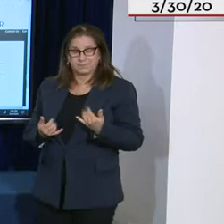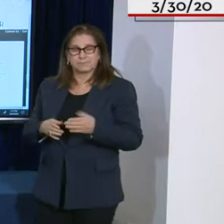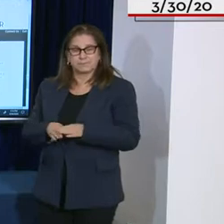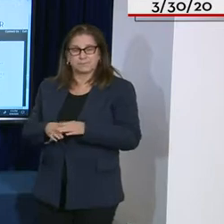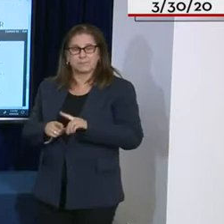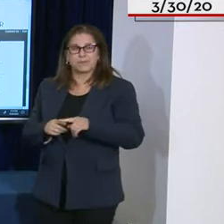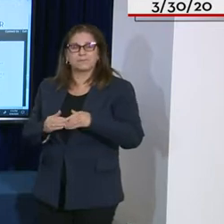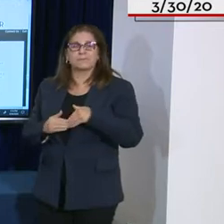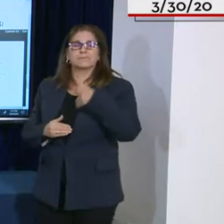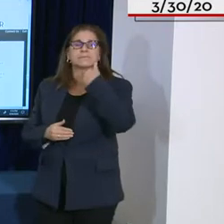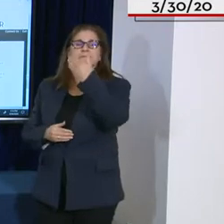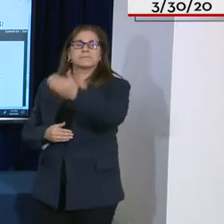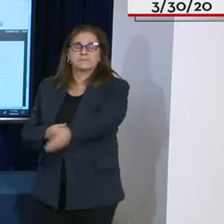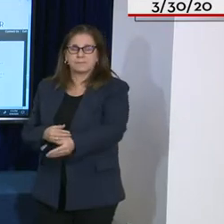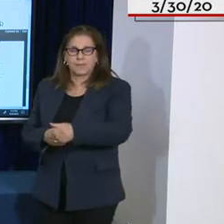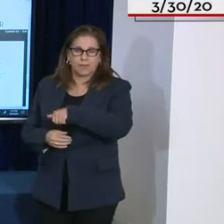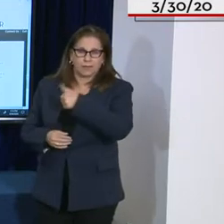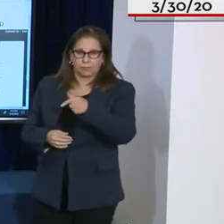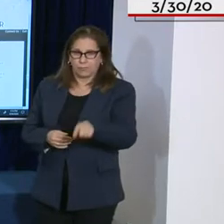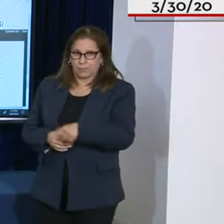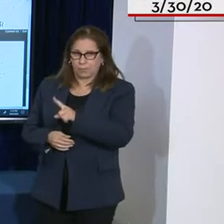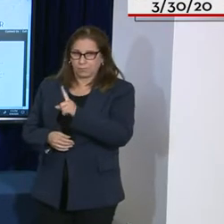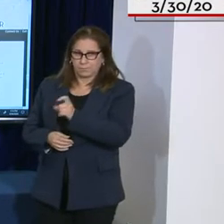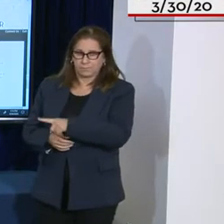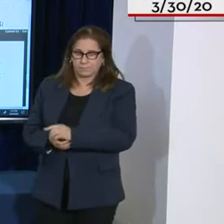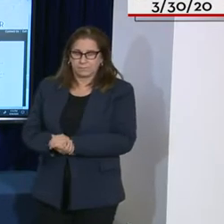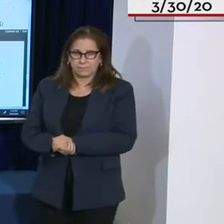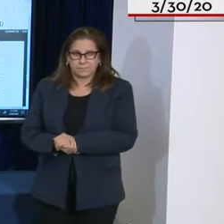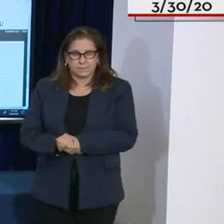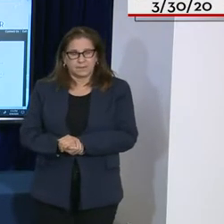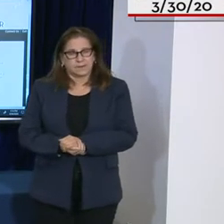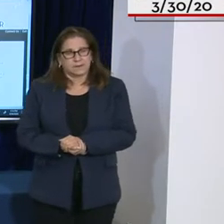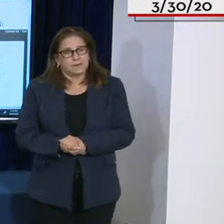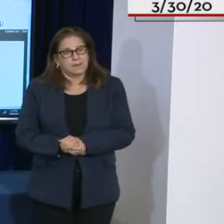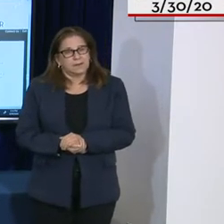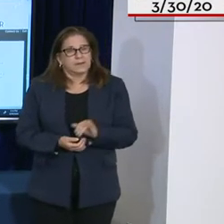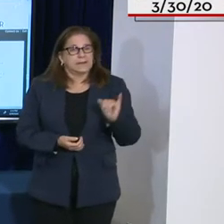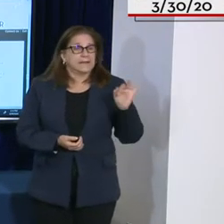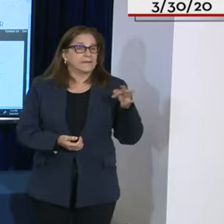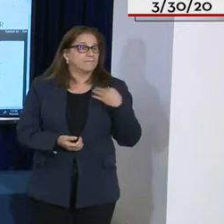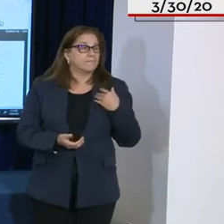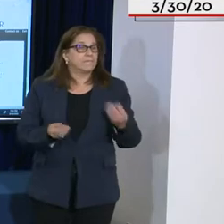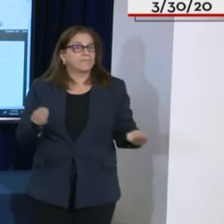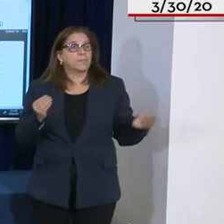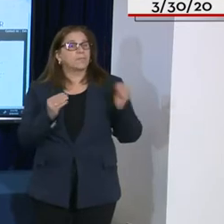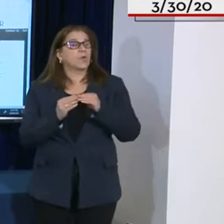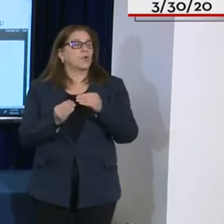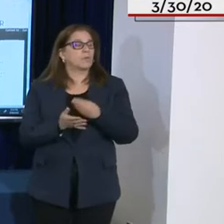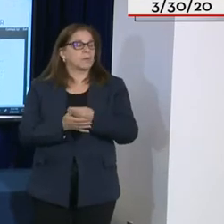rounds, as we continue to identify other financial resources, we'll definitely make sure everyone is aware.